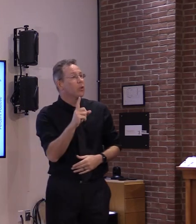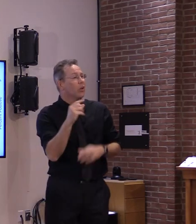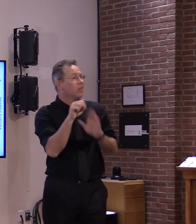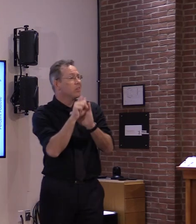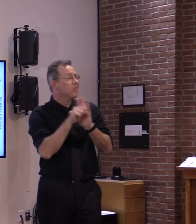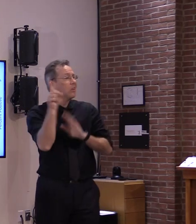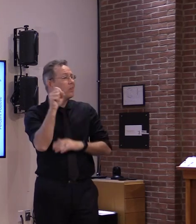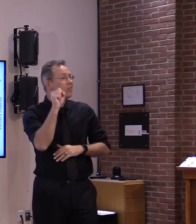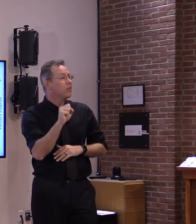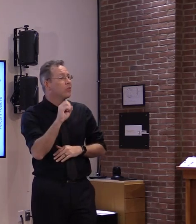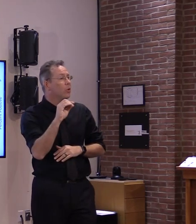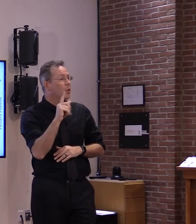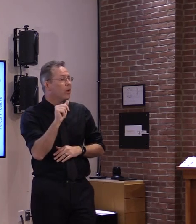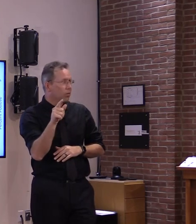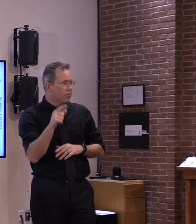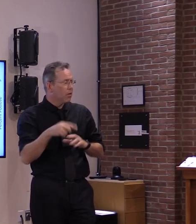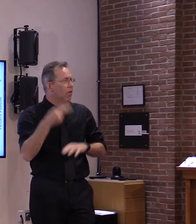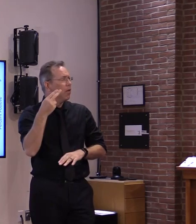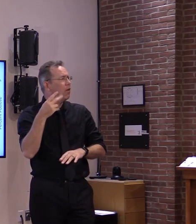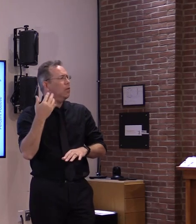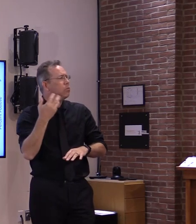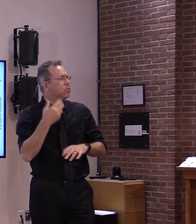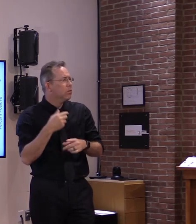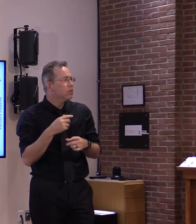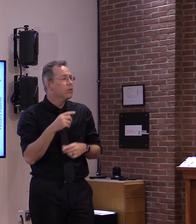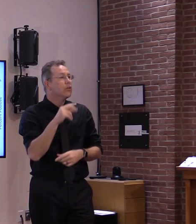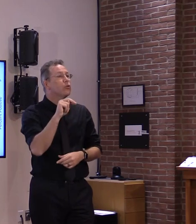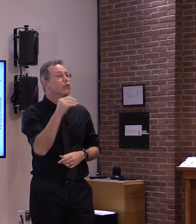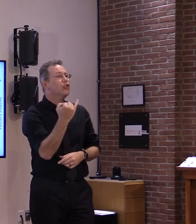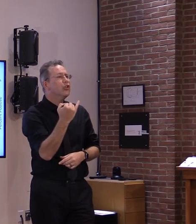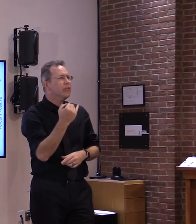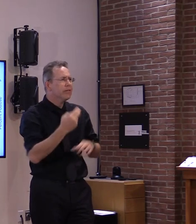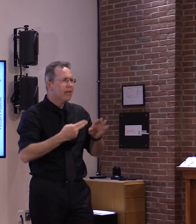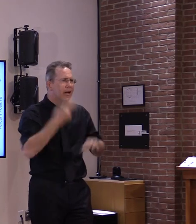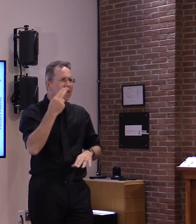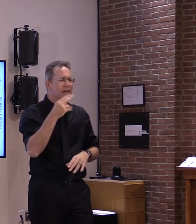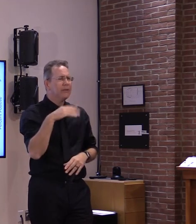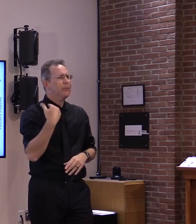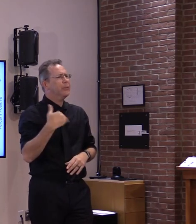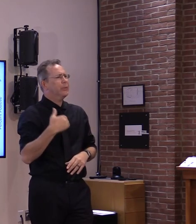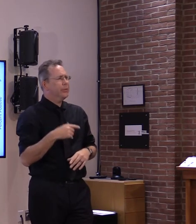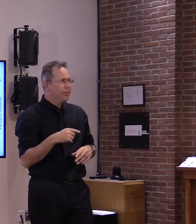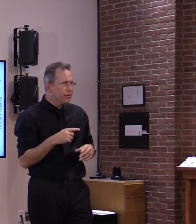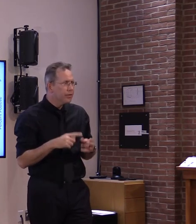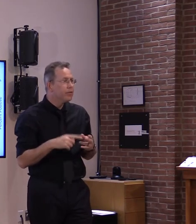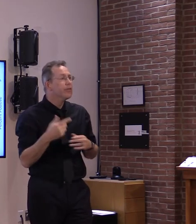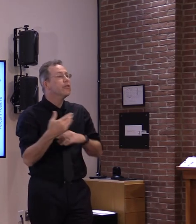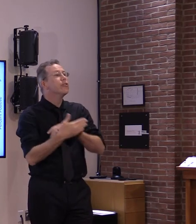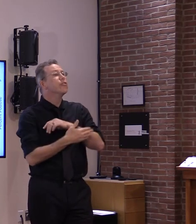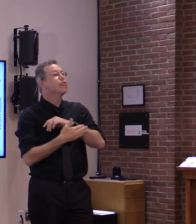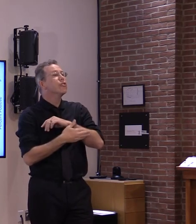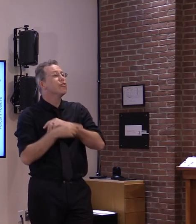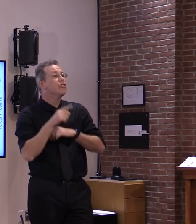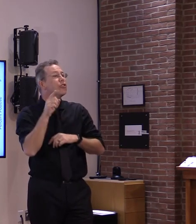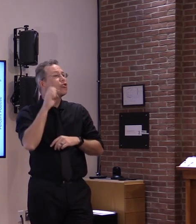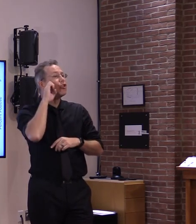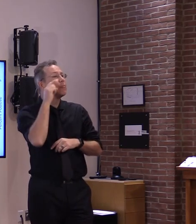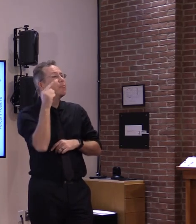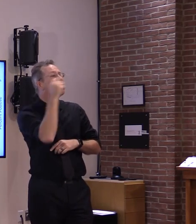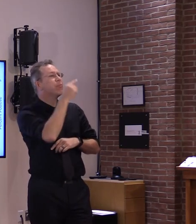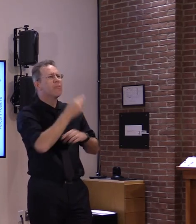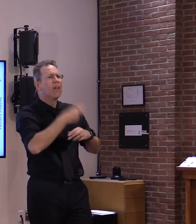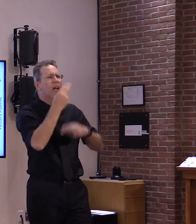States like New Jersey are 6%. Countries in Europe have gone to very high numbers.